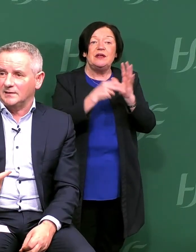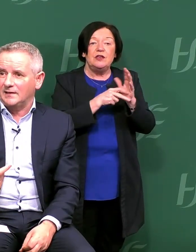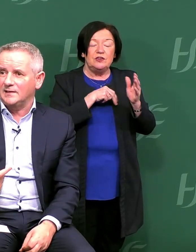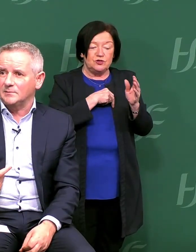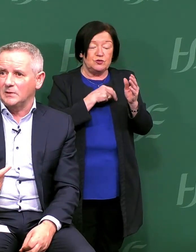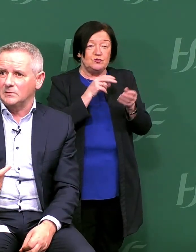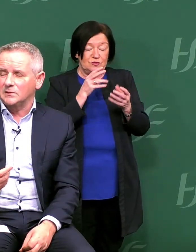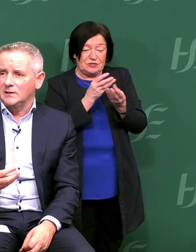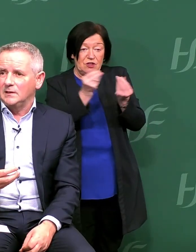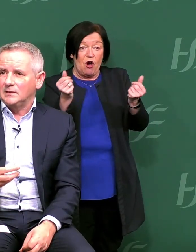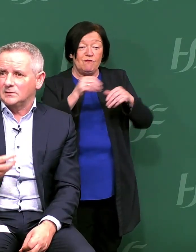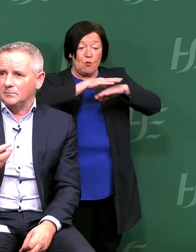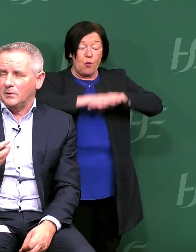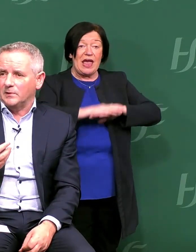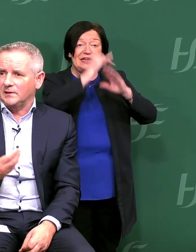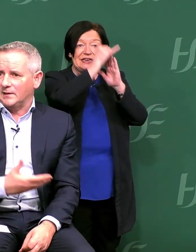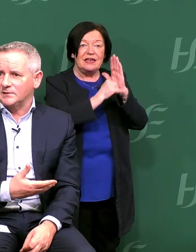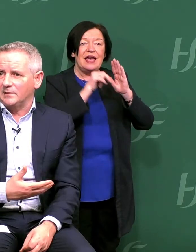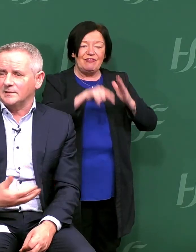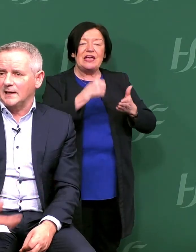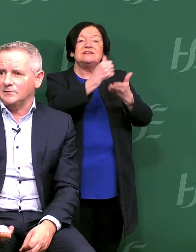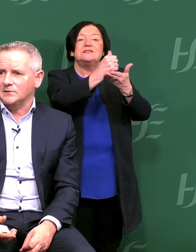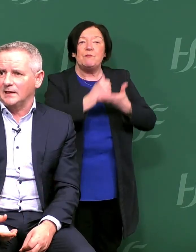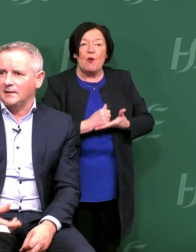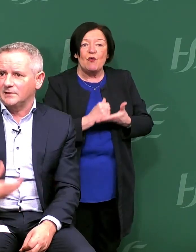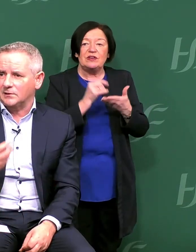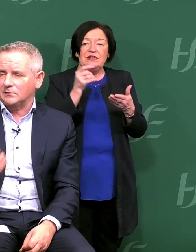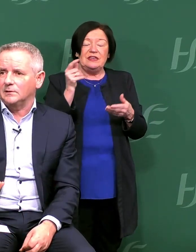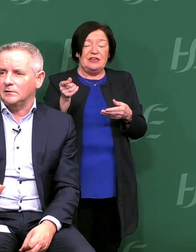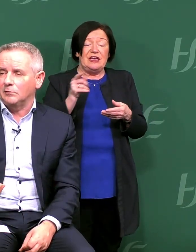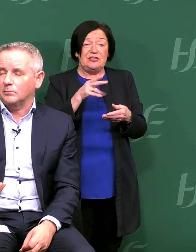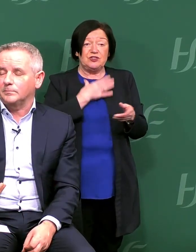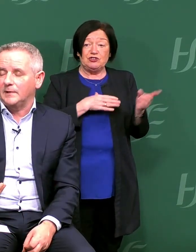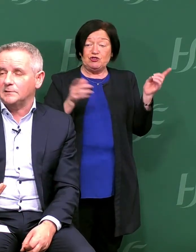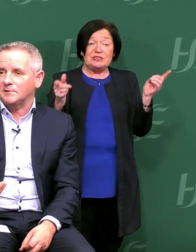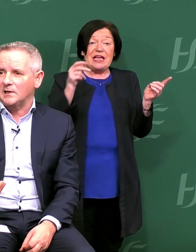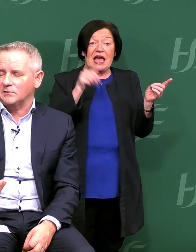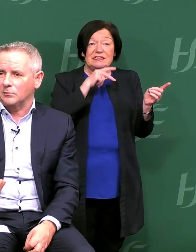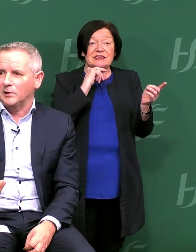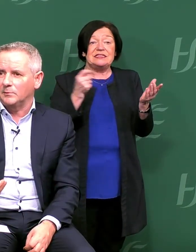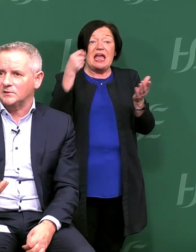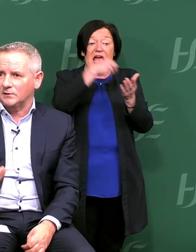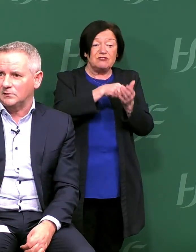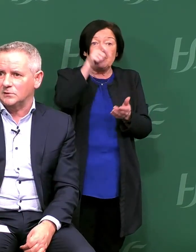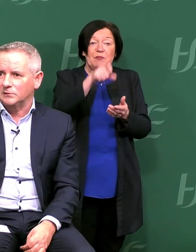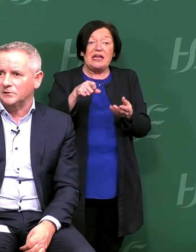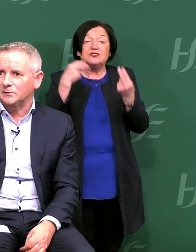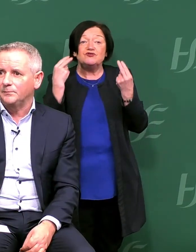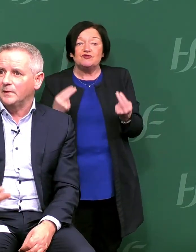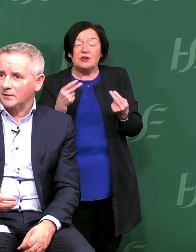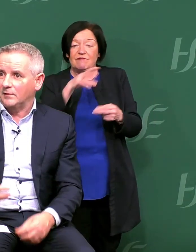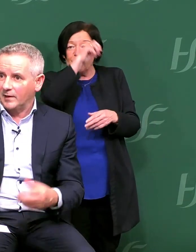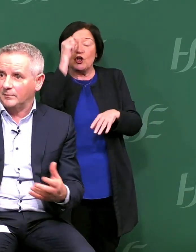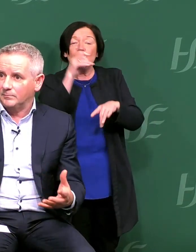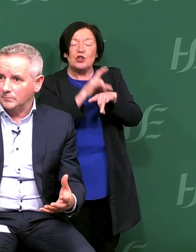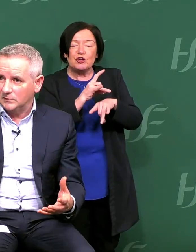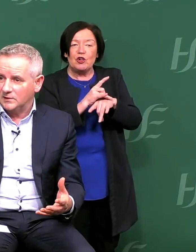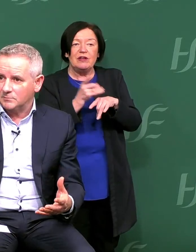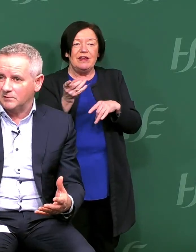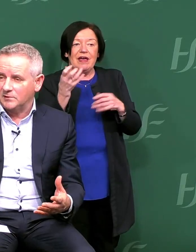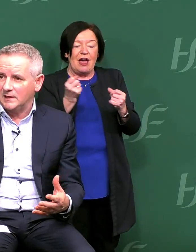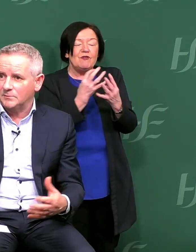waiting lists. And that is about supporting that. It's not, as Anne just said, that it's the expectation or requirement is on the consultant. There